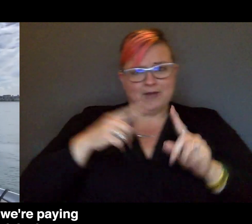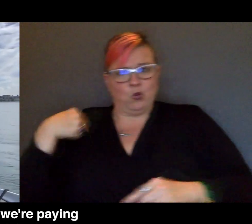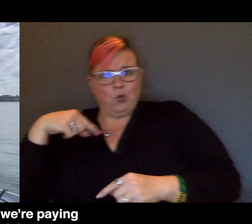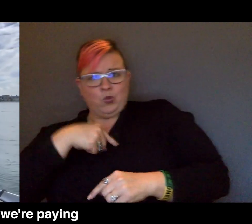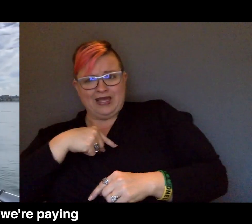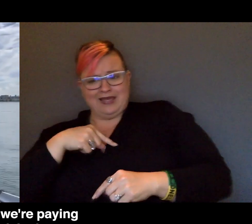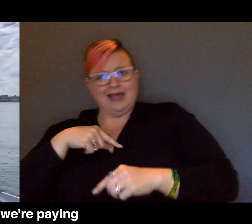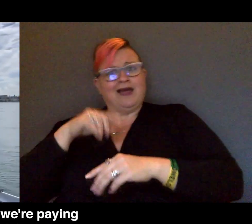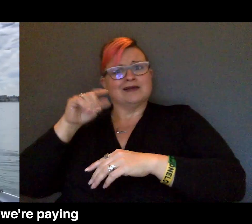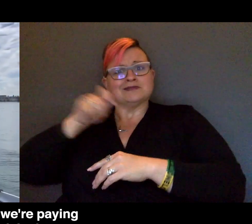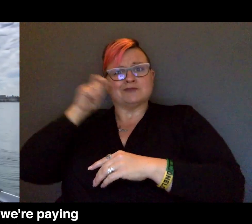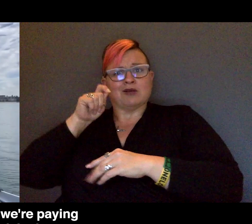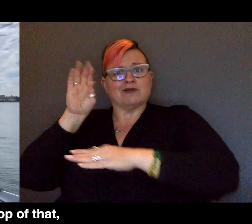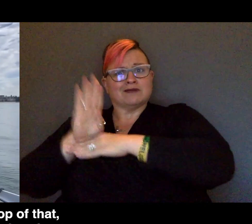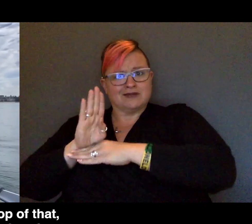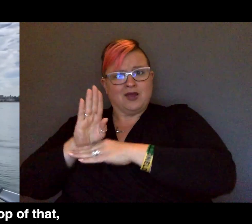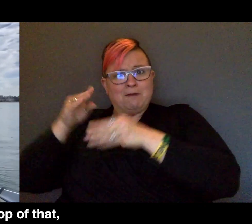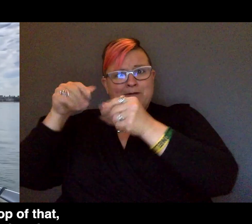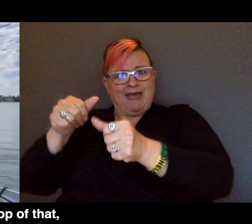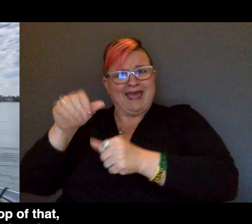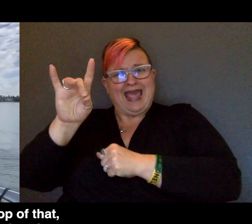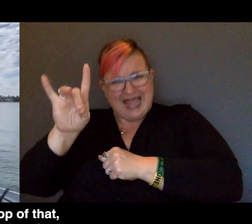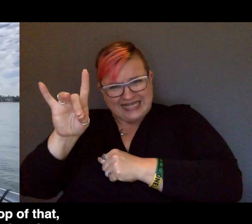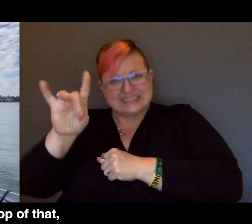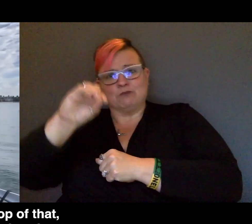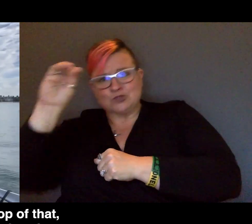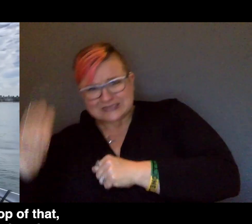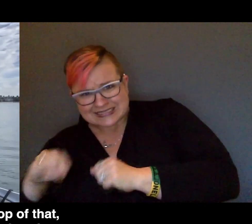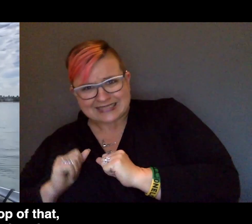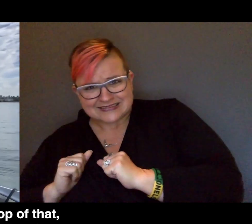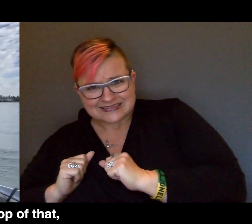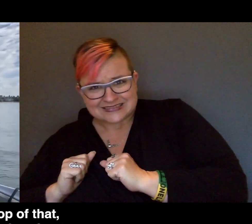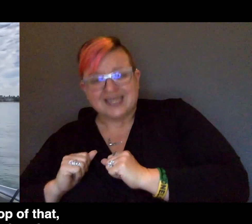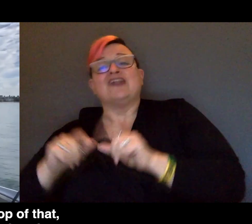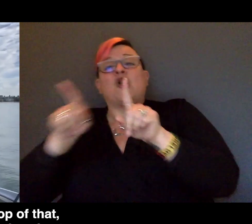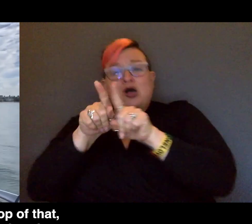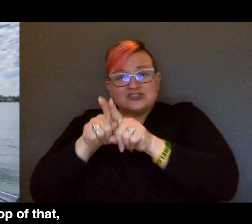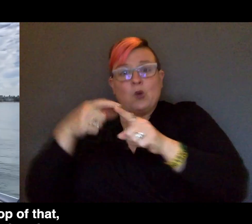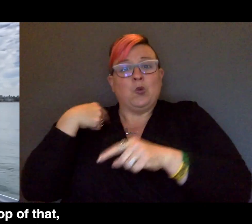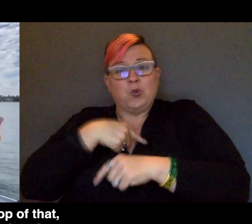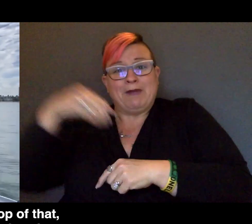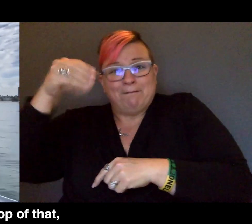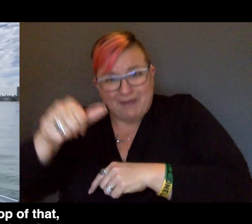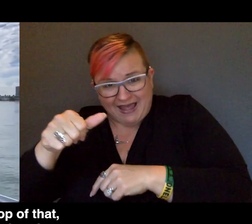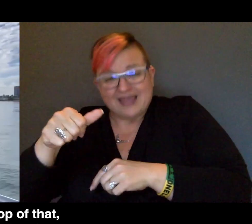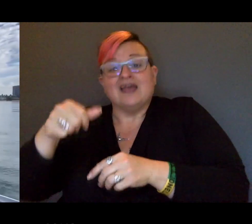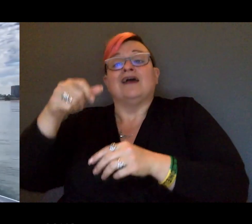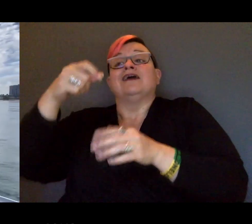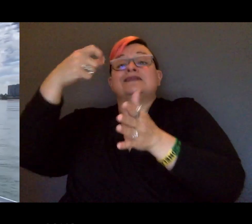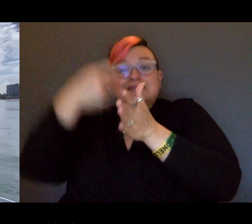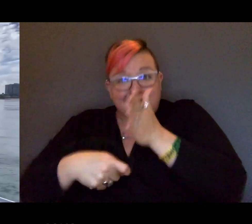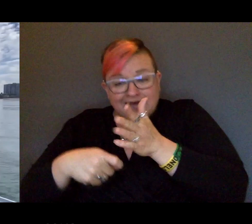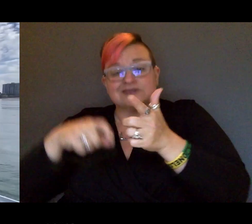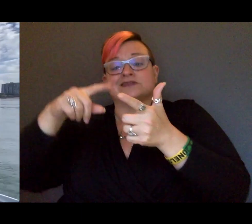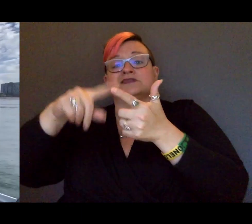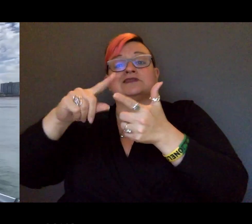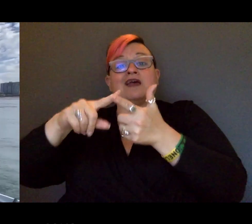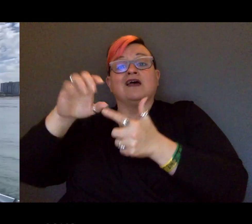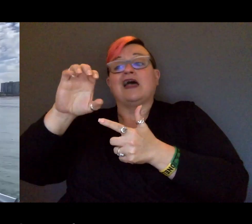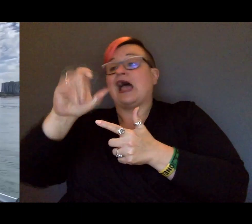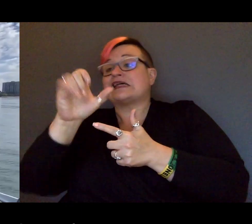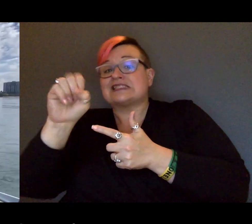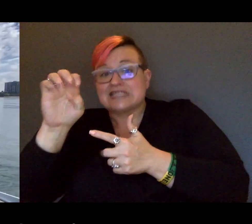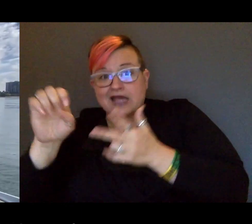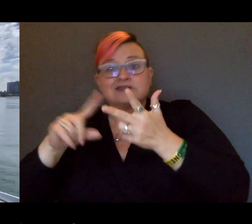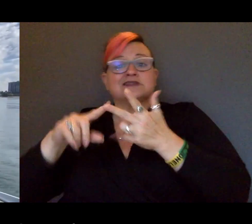we're paying 8% in municipal tax, and on top of that, with state and excise tax, we're paying over